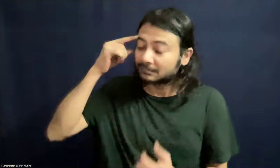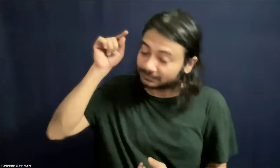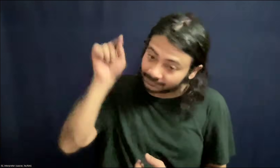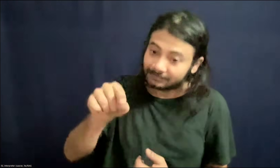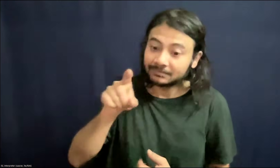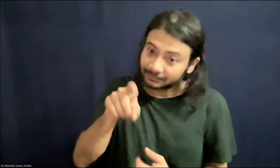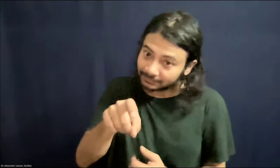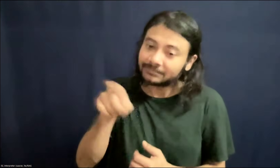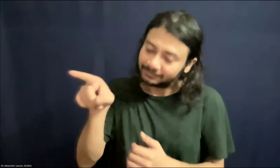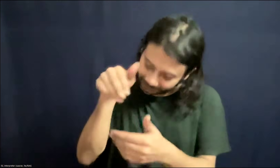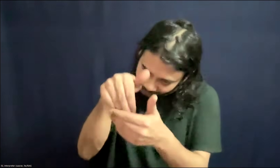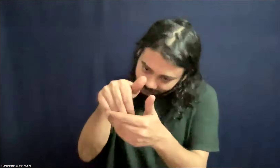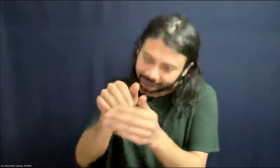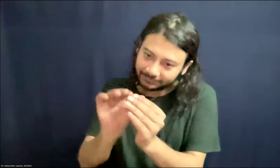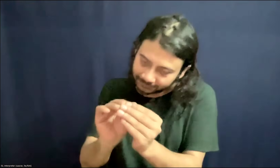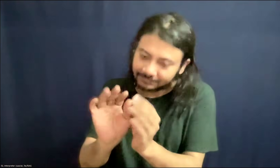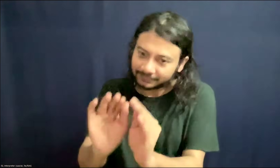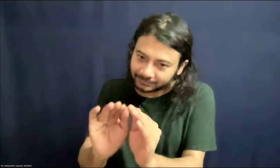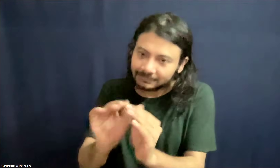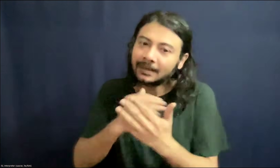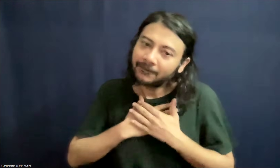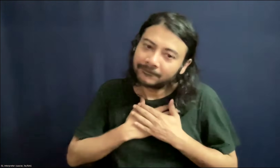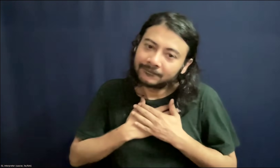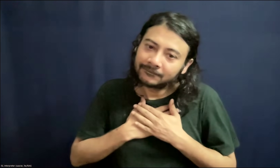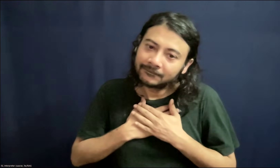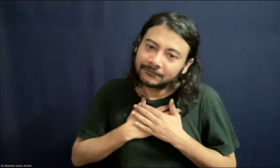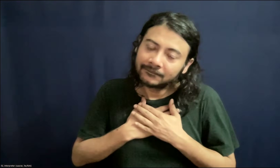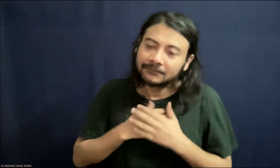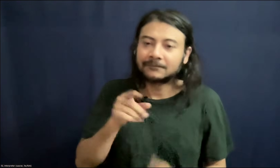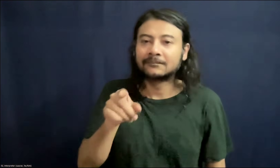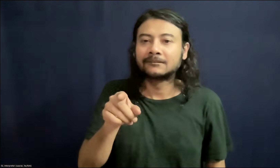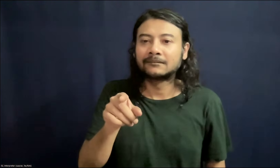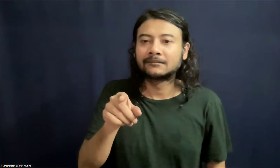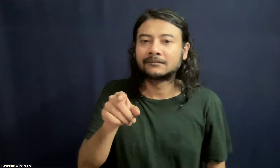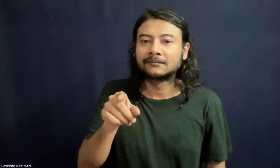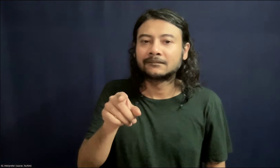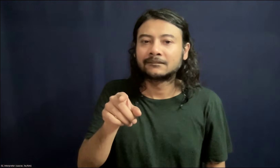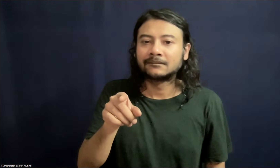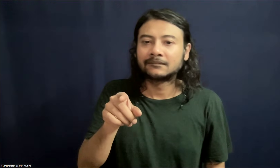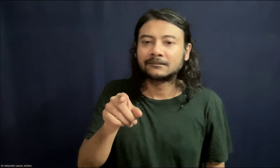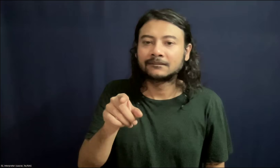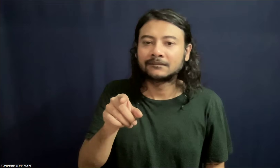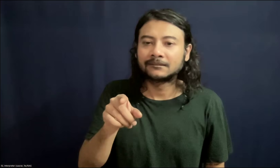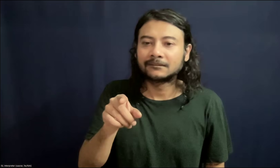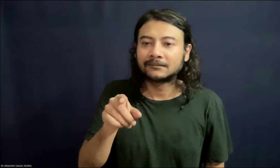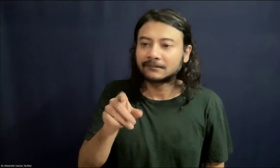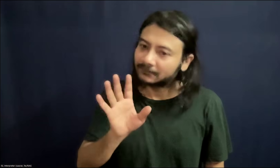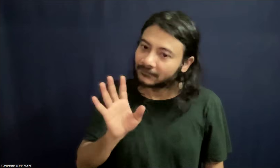worm. Therefore, he stays there as